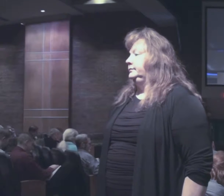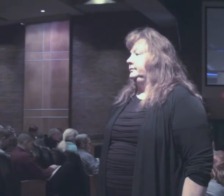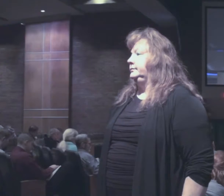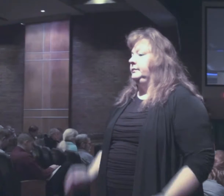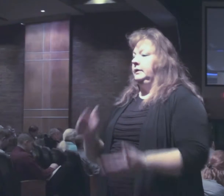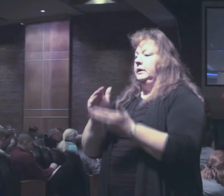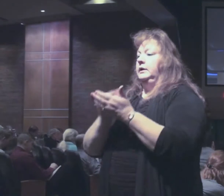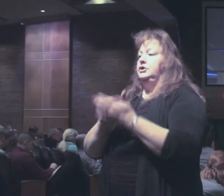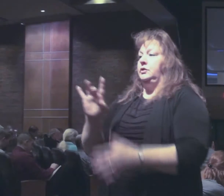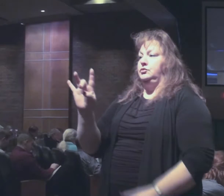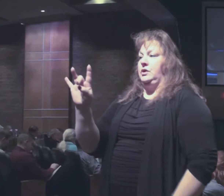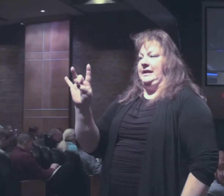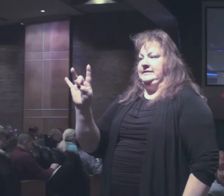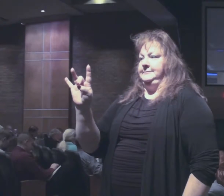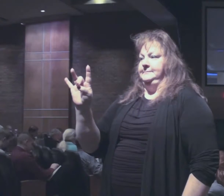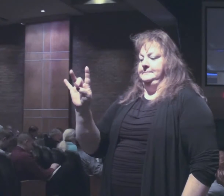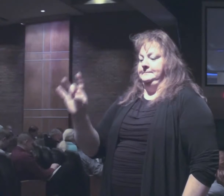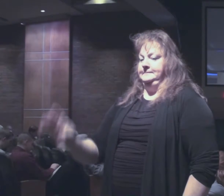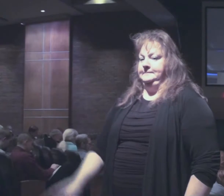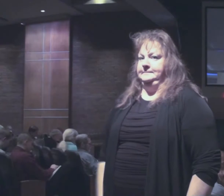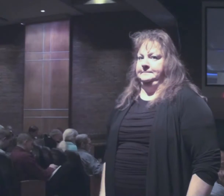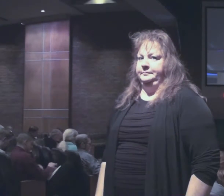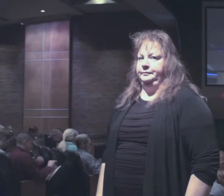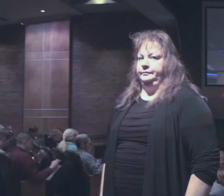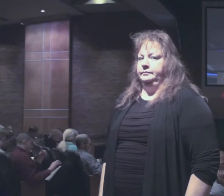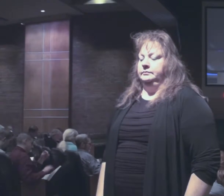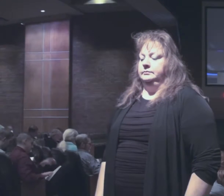Romans chapter 8.